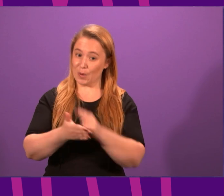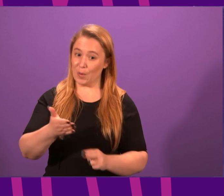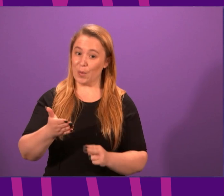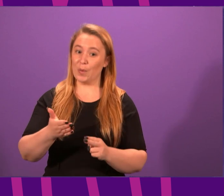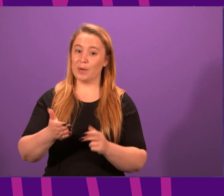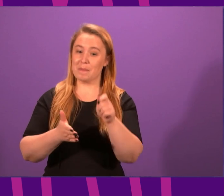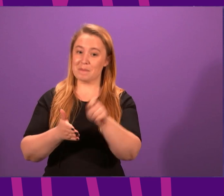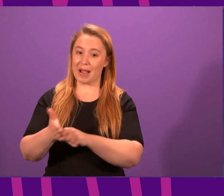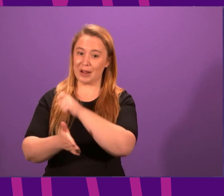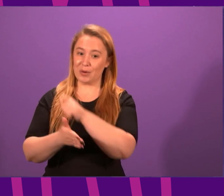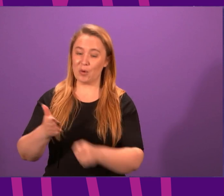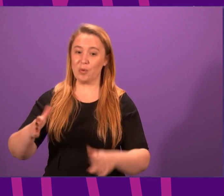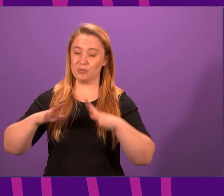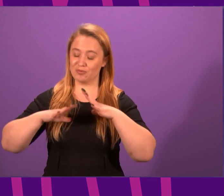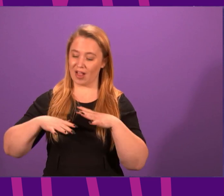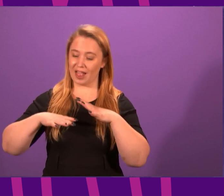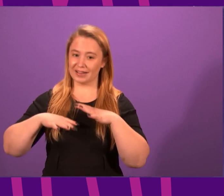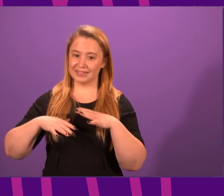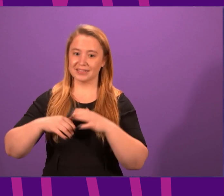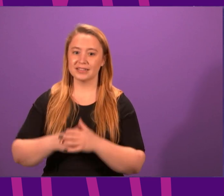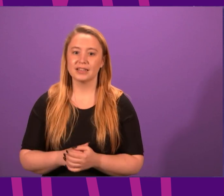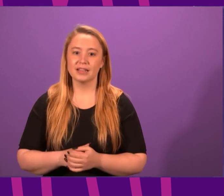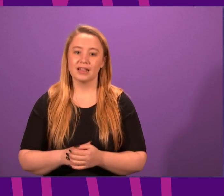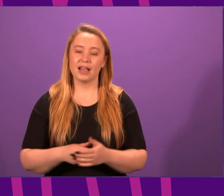money for things like